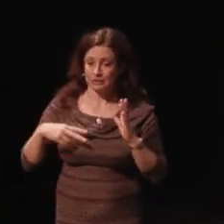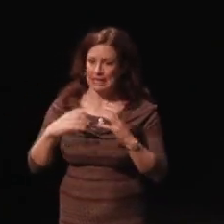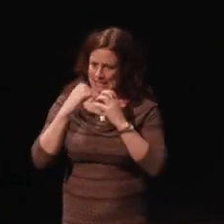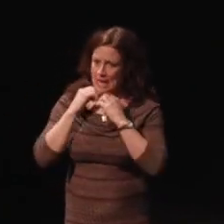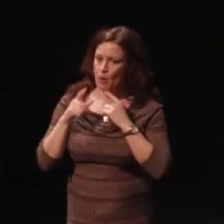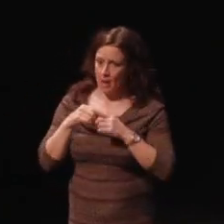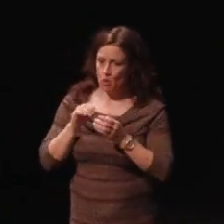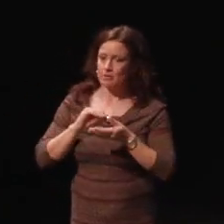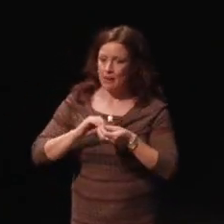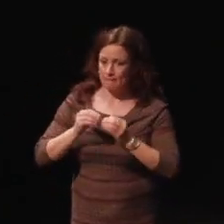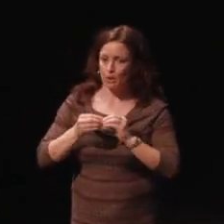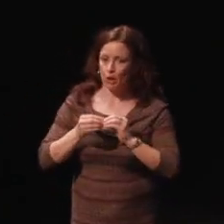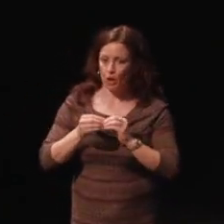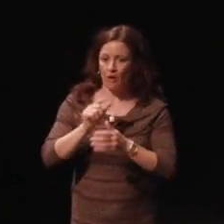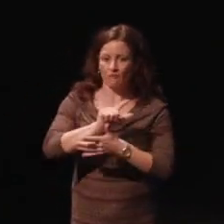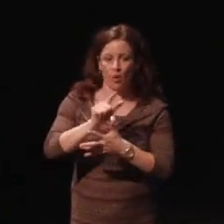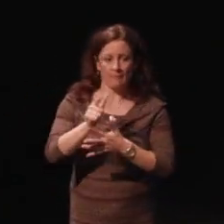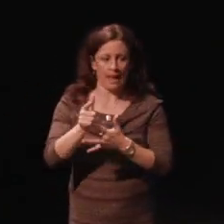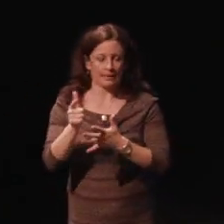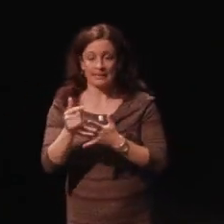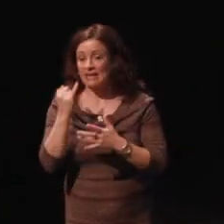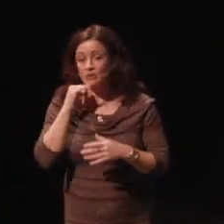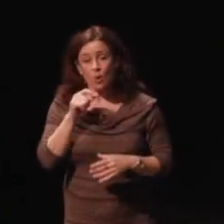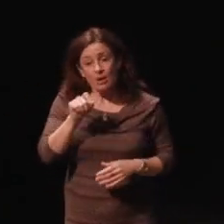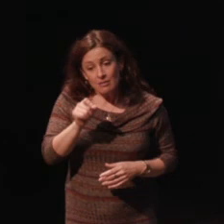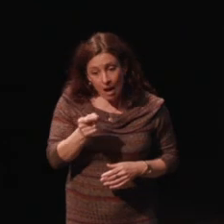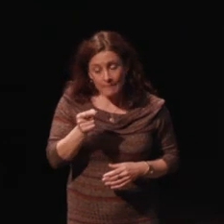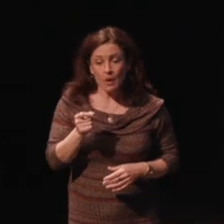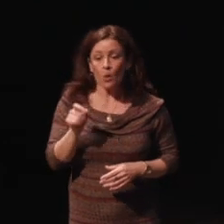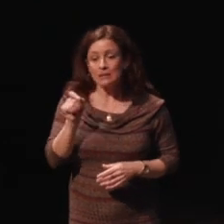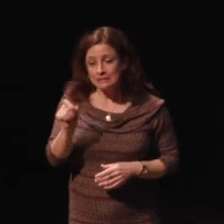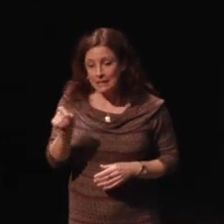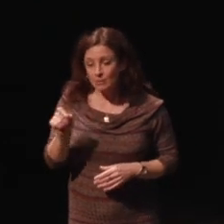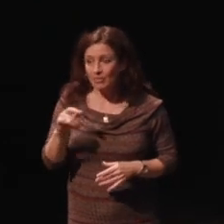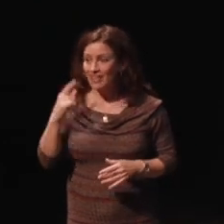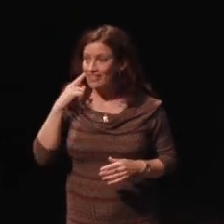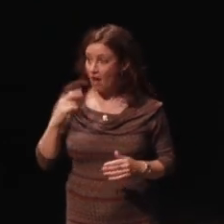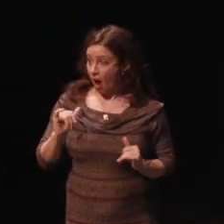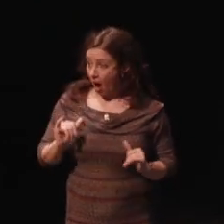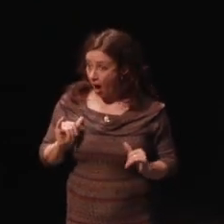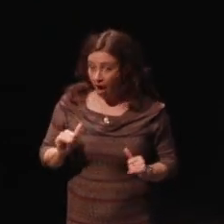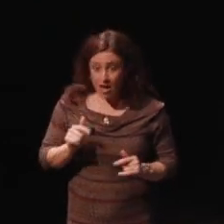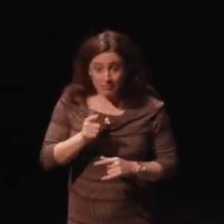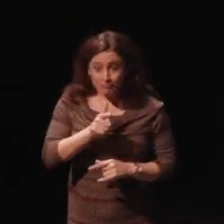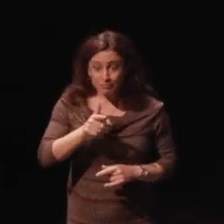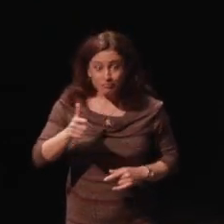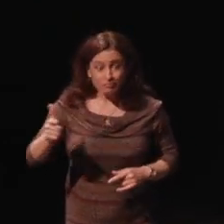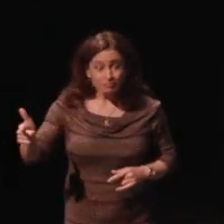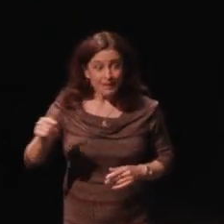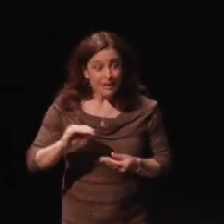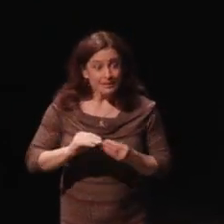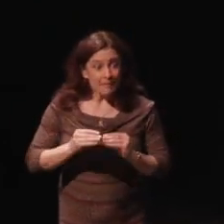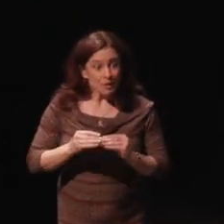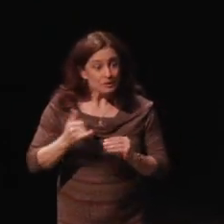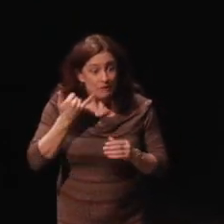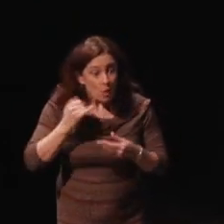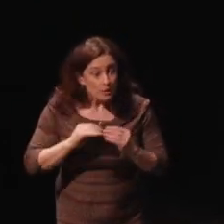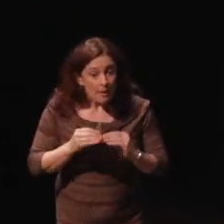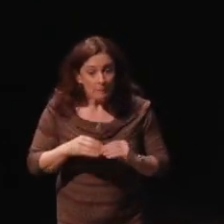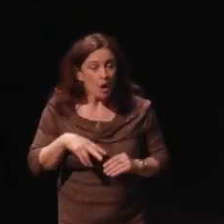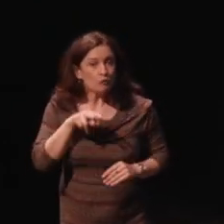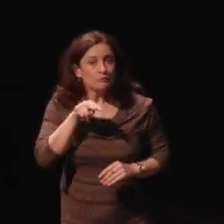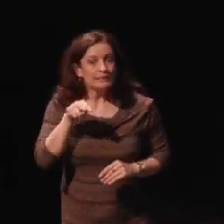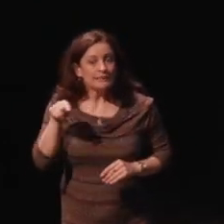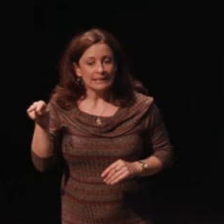number formatting. If you don't put commas and decimal points in, they think, oh, a string of numbers, this must be a phone number. Let's read